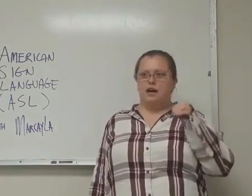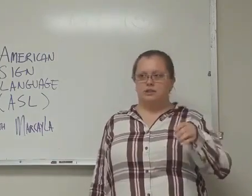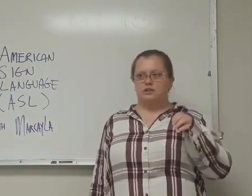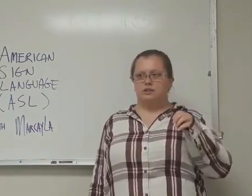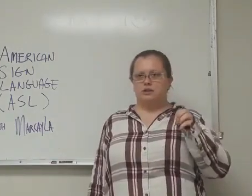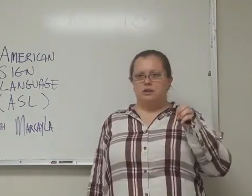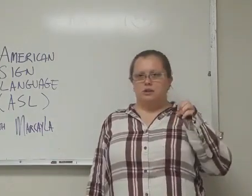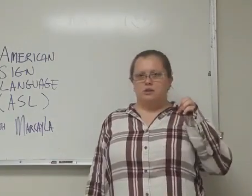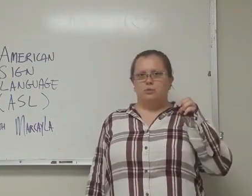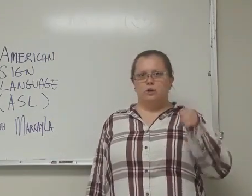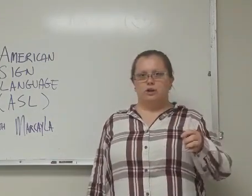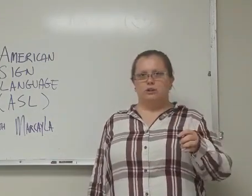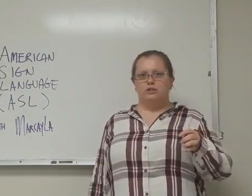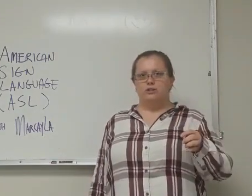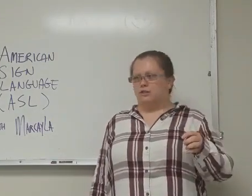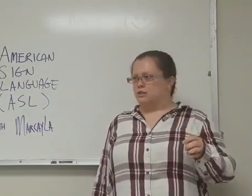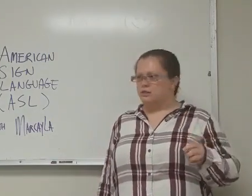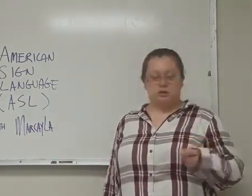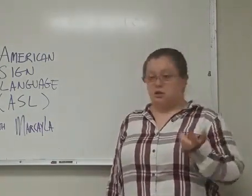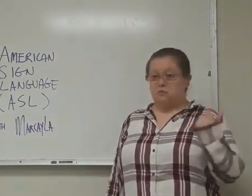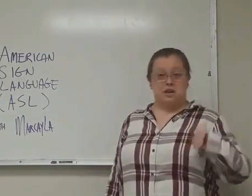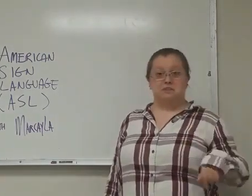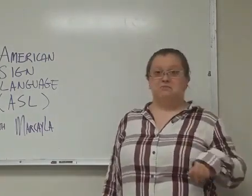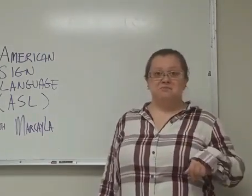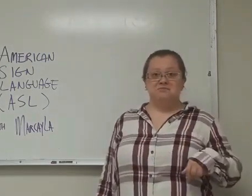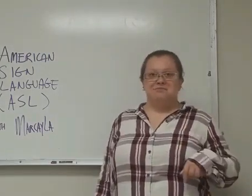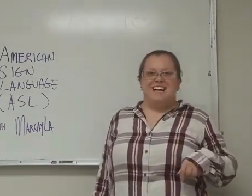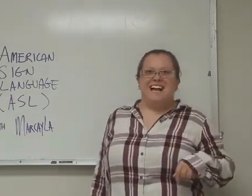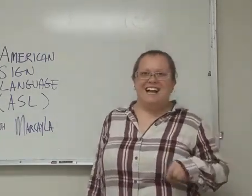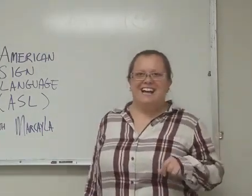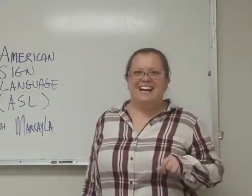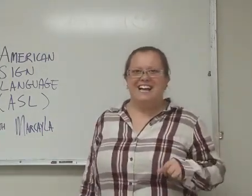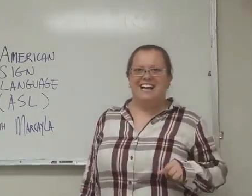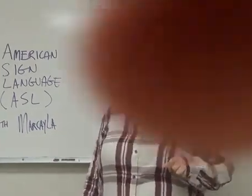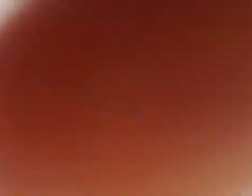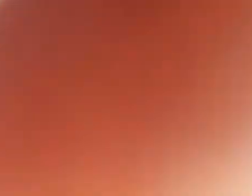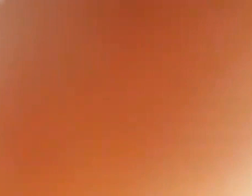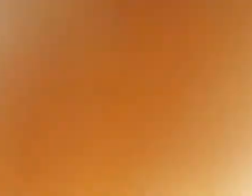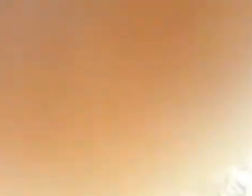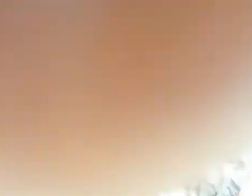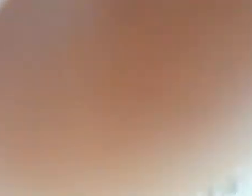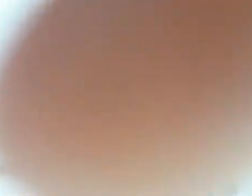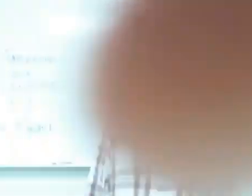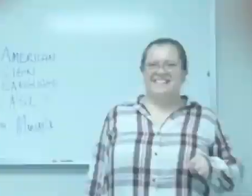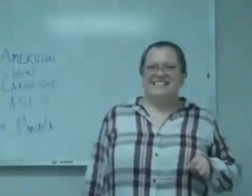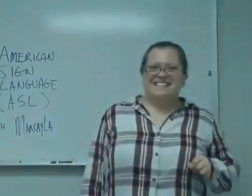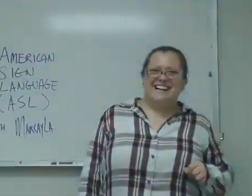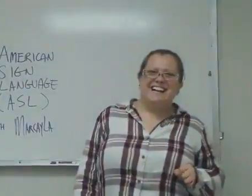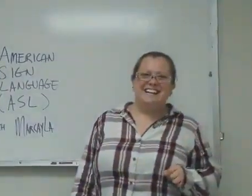exact words. Is that yours? It's not mine. Oh, that's sorry, guys.